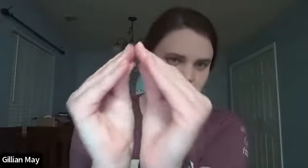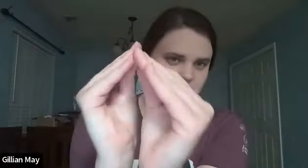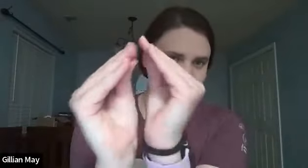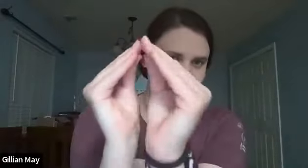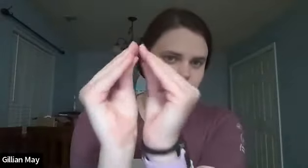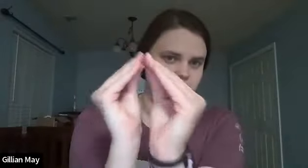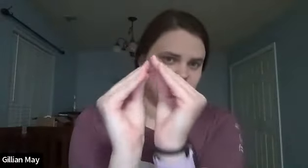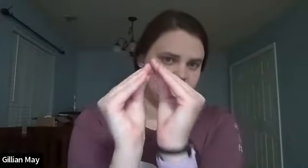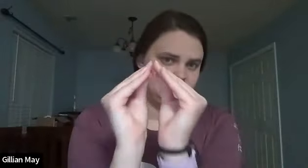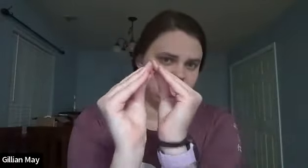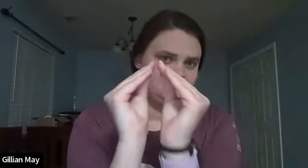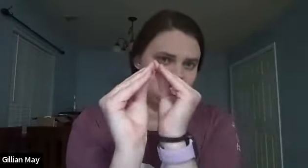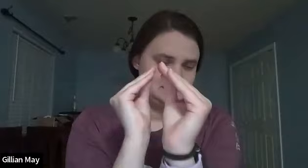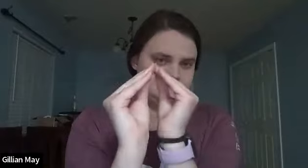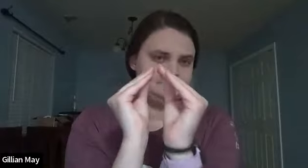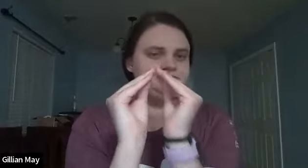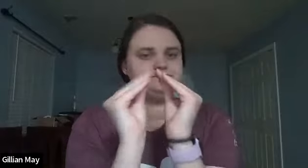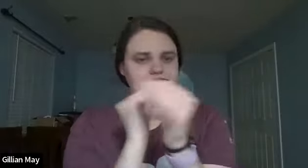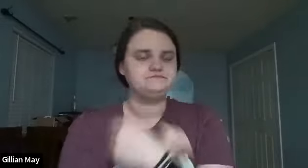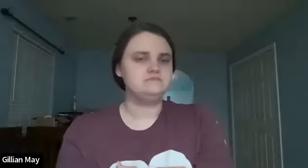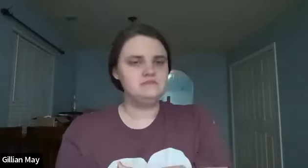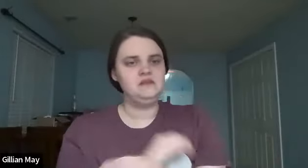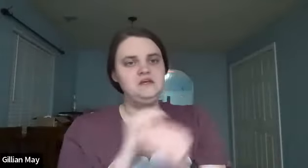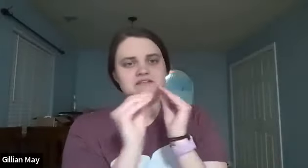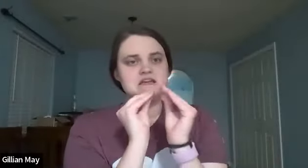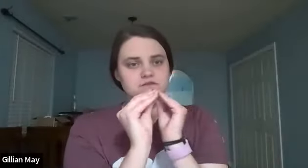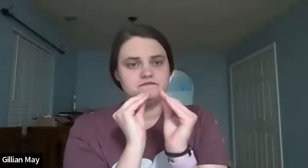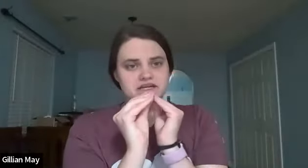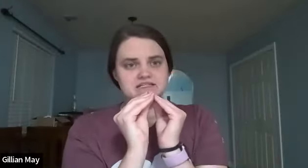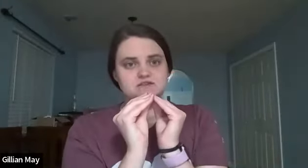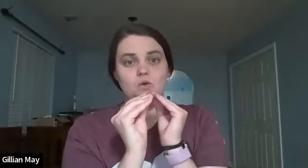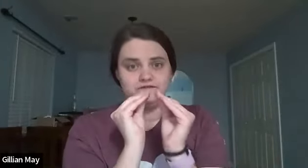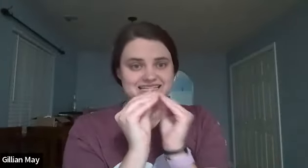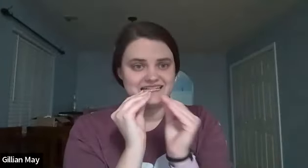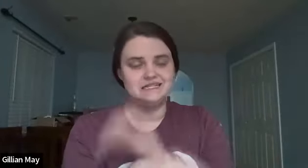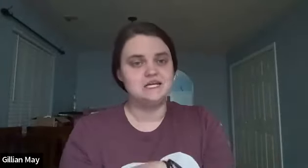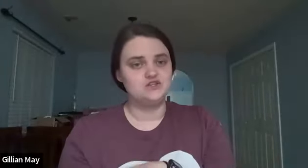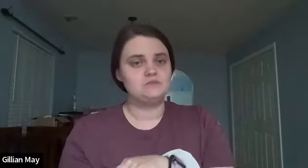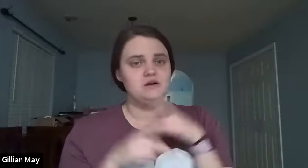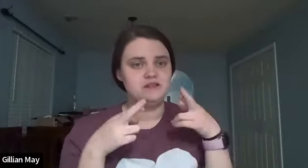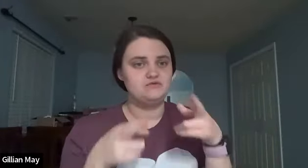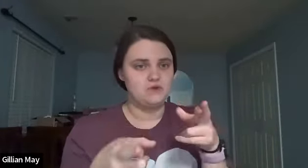other. Fixing, fix. That's the sign for fix or fixing. So I'd probably be like